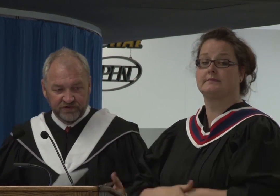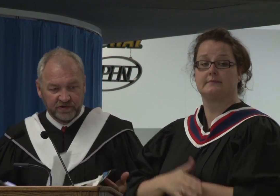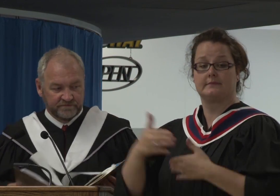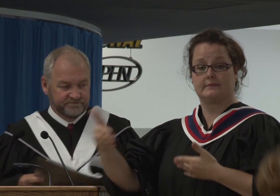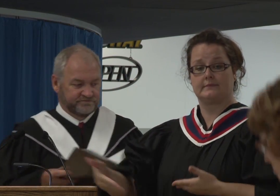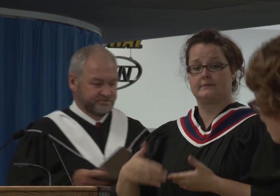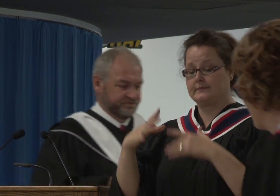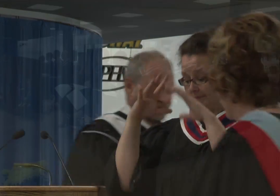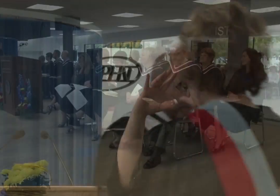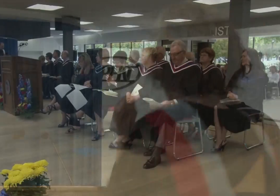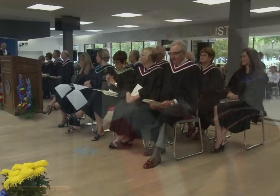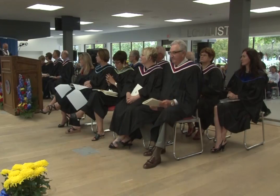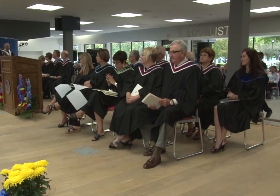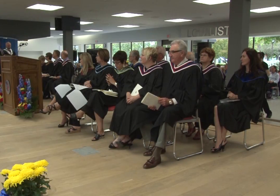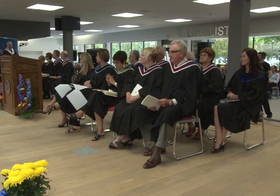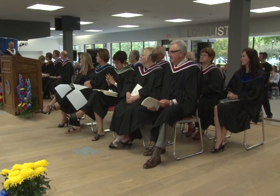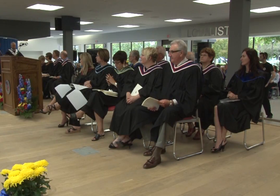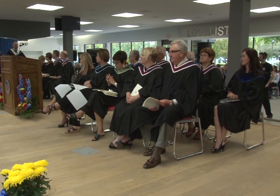President Piercy.